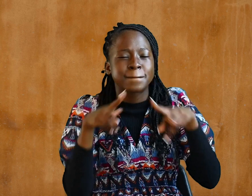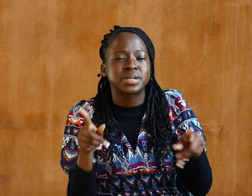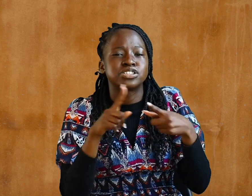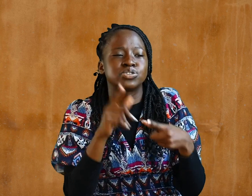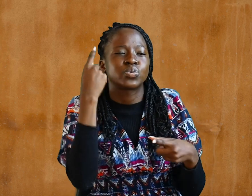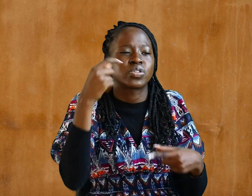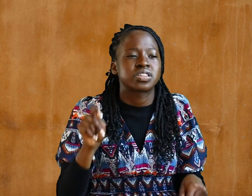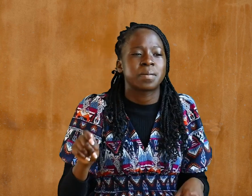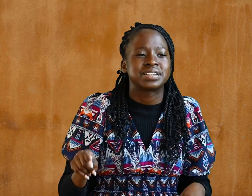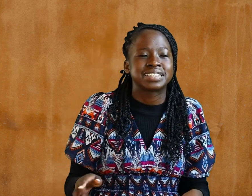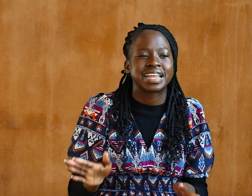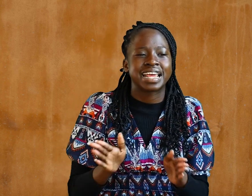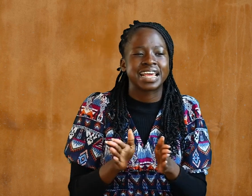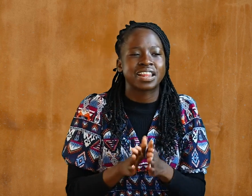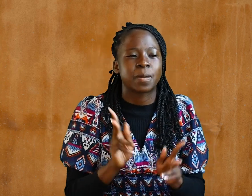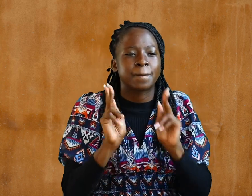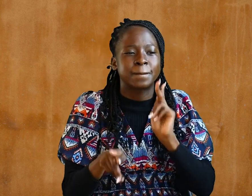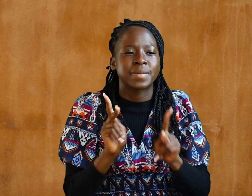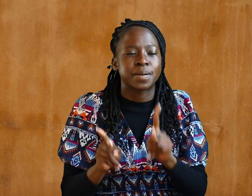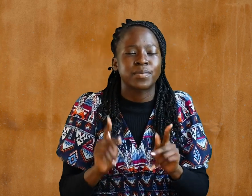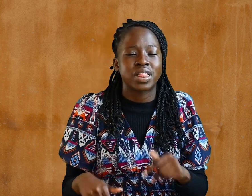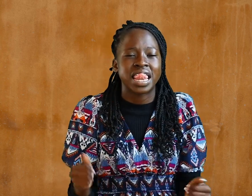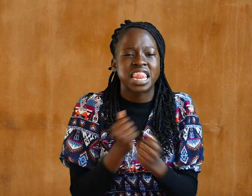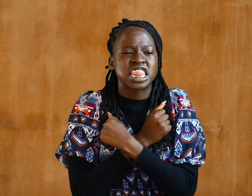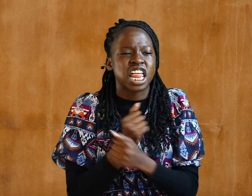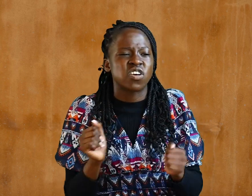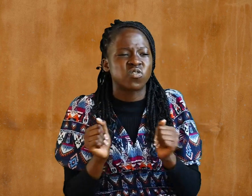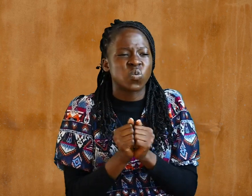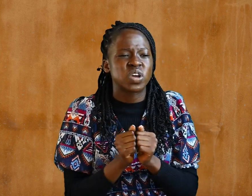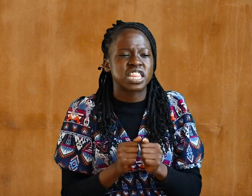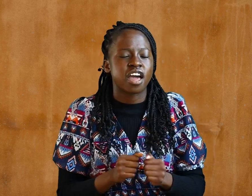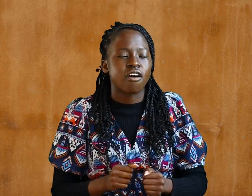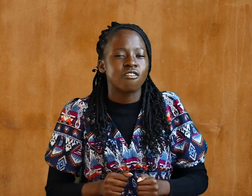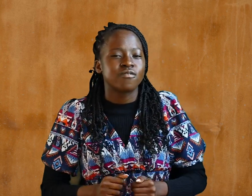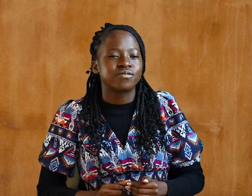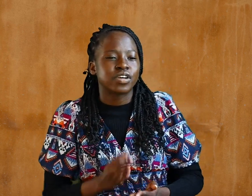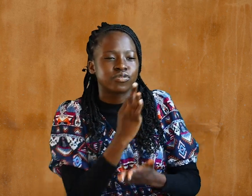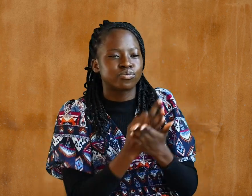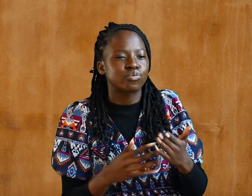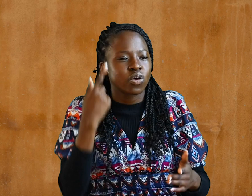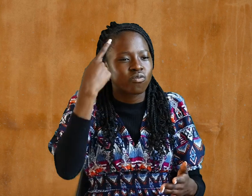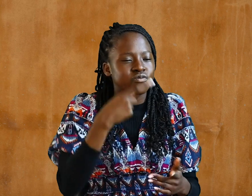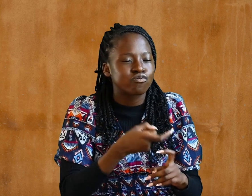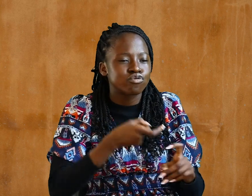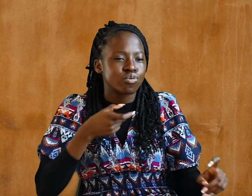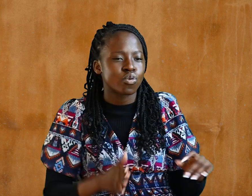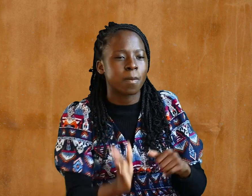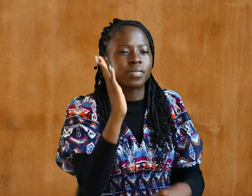sisters, and love with faith from God, the Father, and the Lord Jesus Christ.